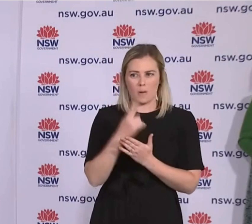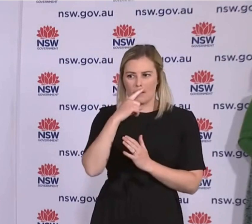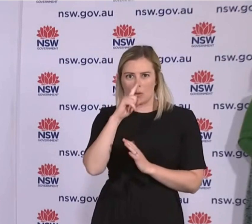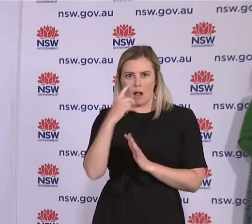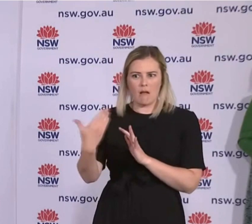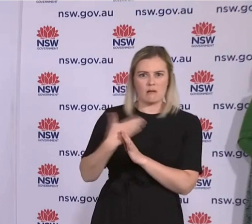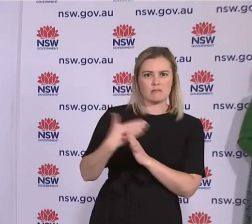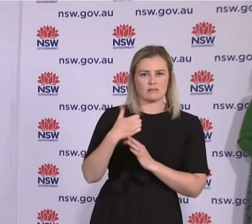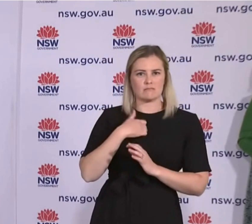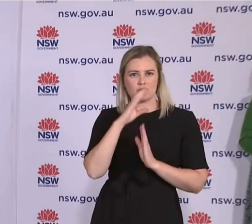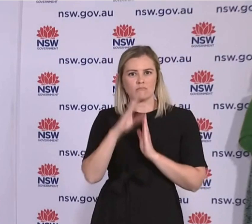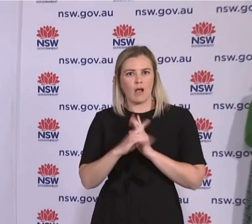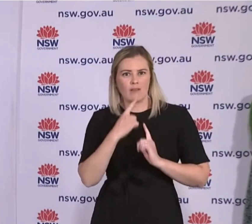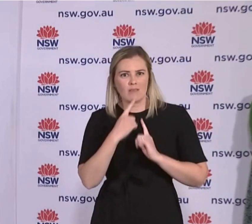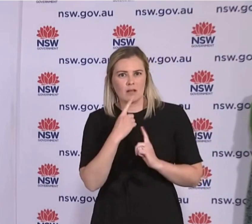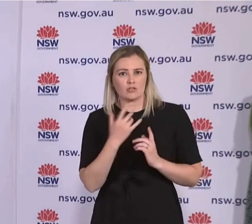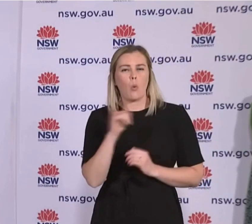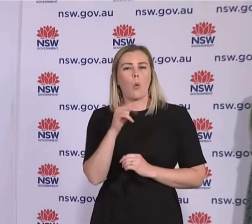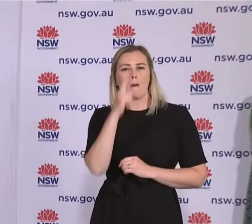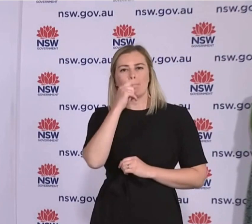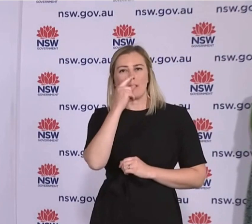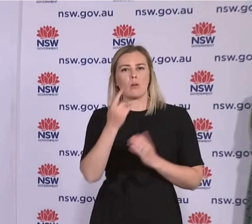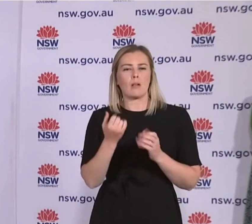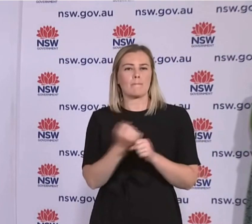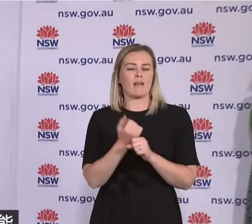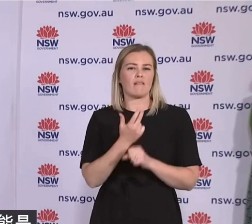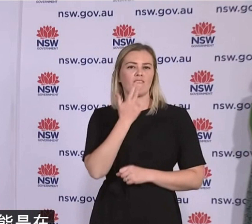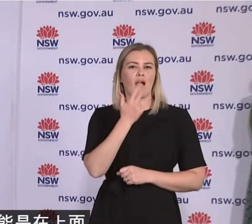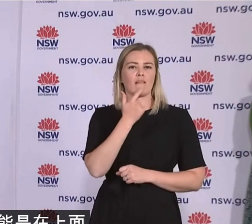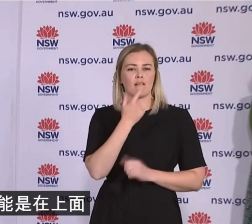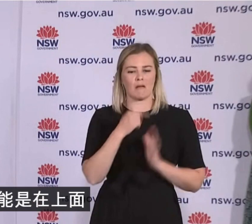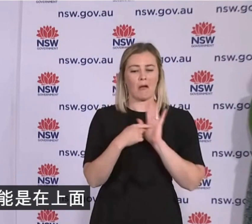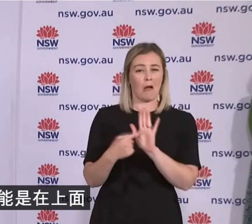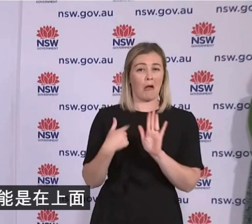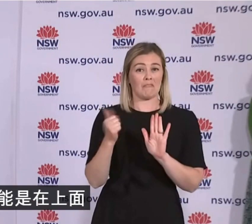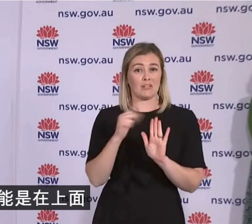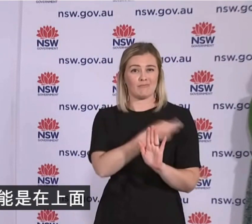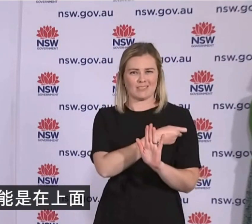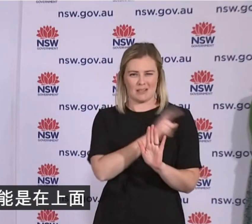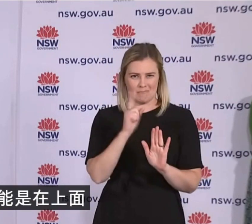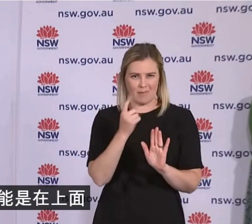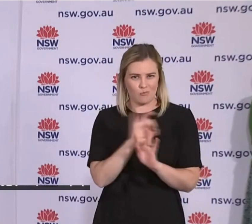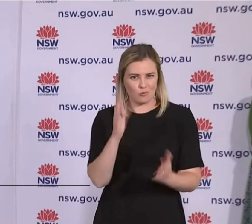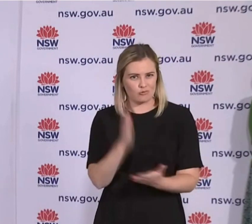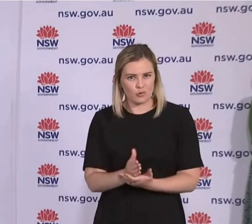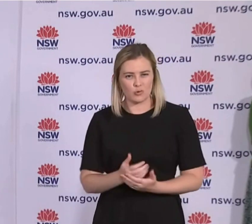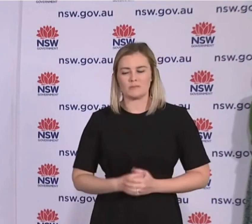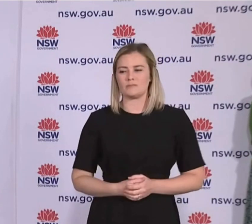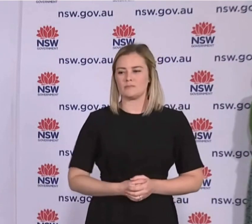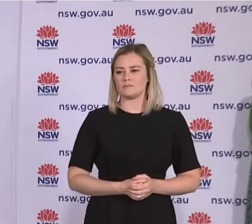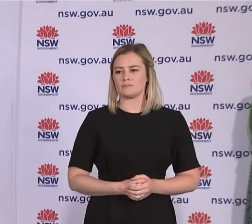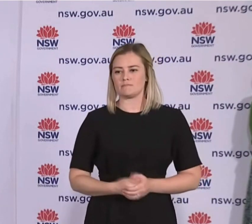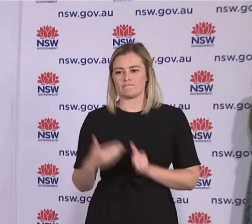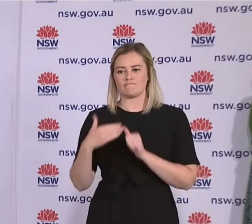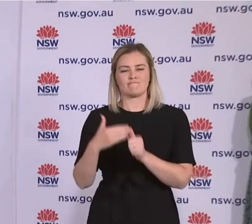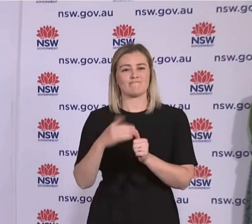how easy these are to forge. Yeah, so there's a couple of security features we'll be building in. One is having a hologram on the face